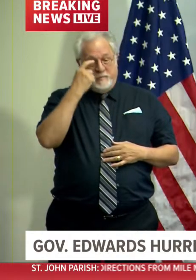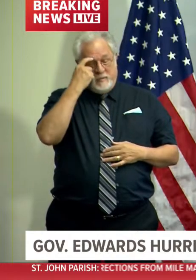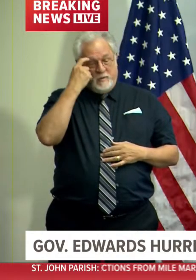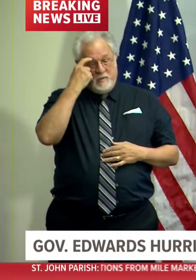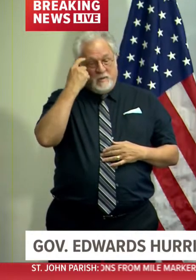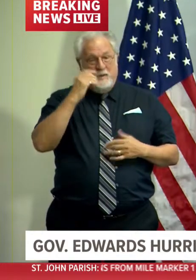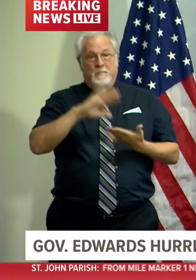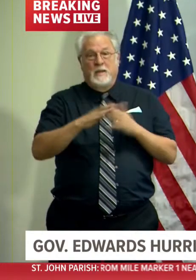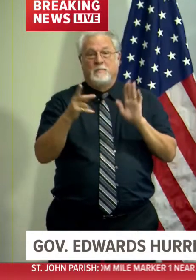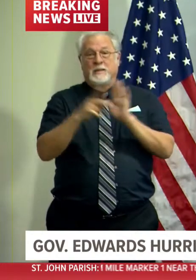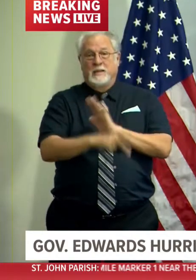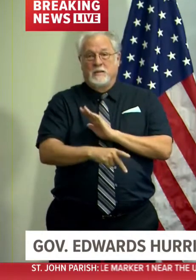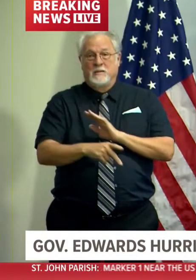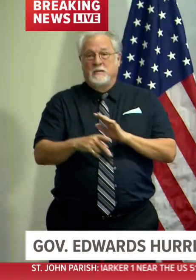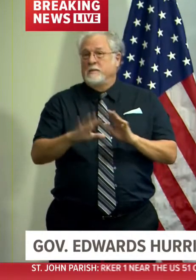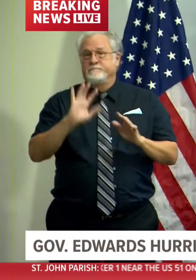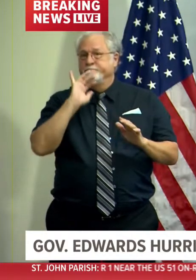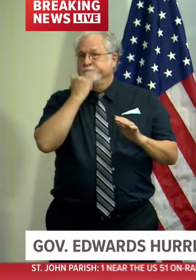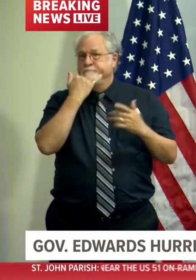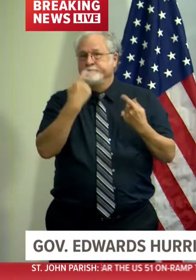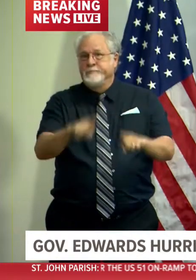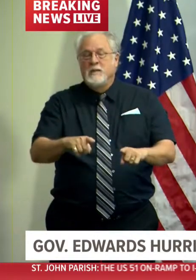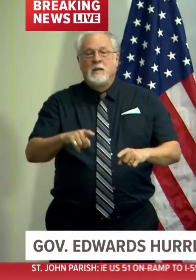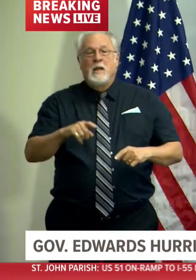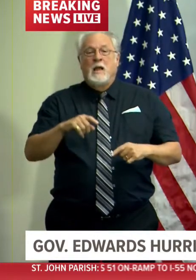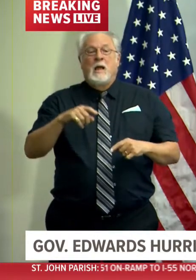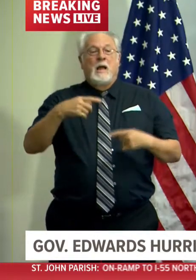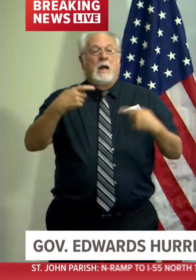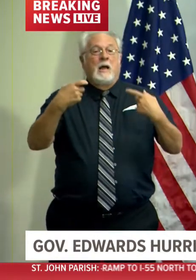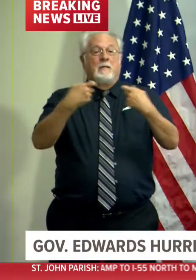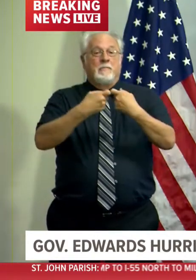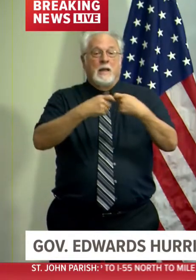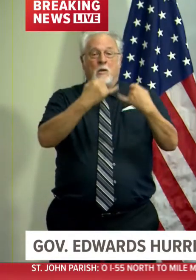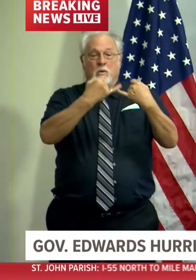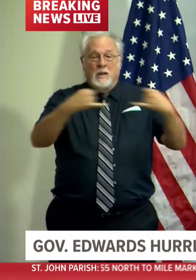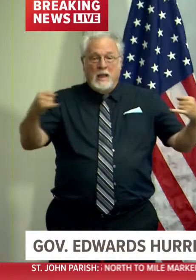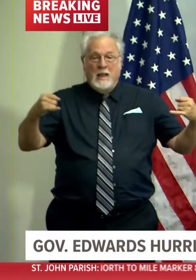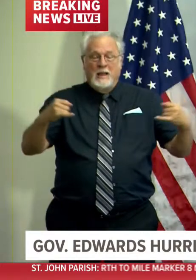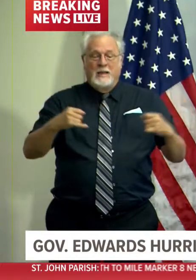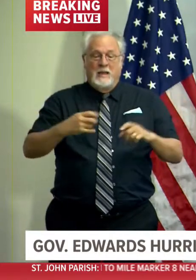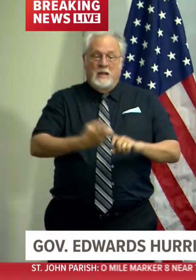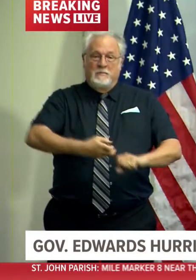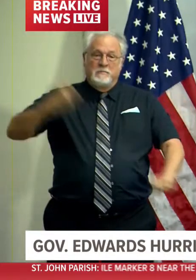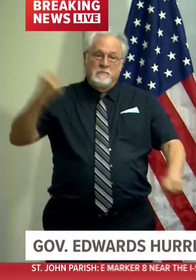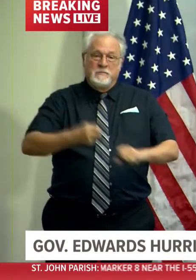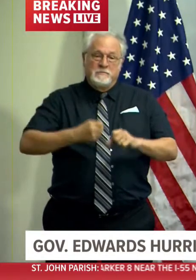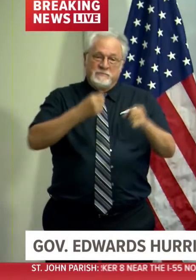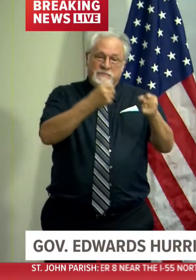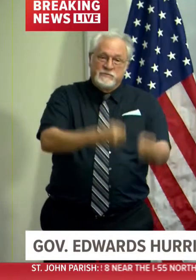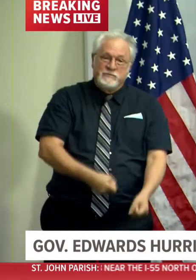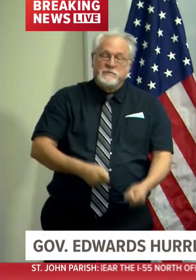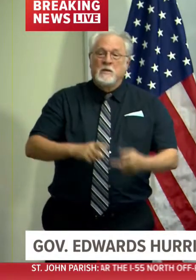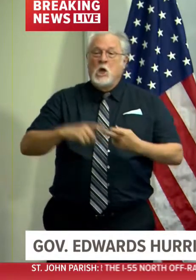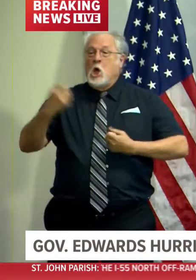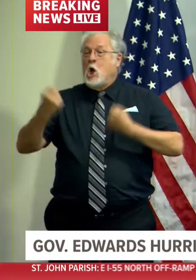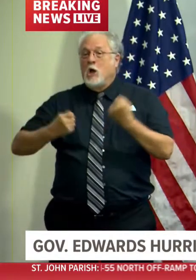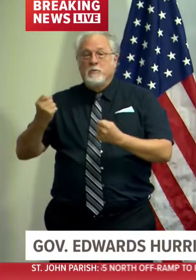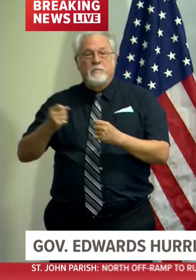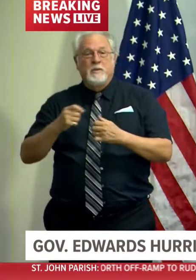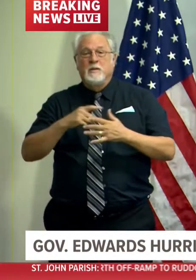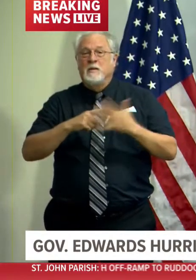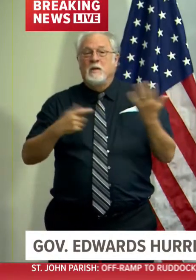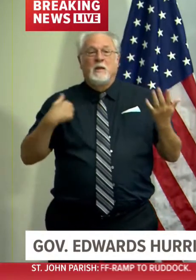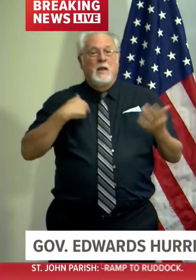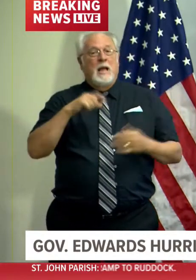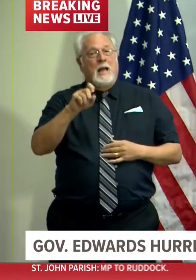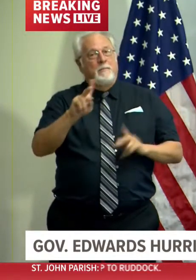to be killed in an accident. Whether it's a power line, a chainsaw, an automobile, whatever it is, we're